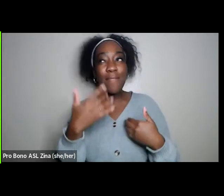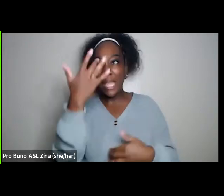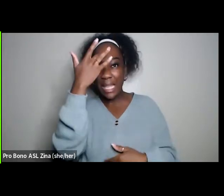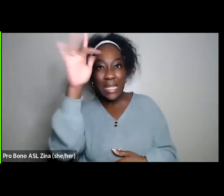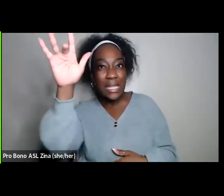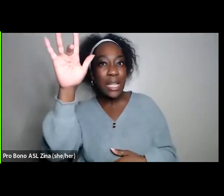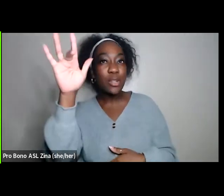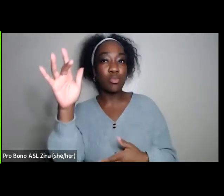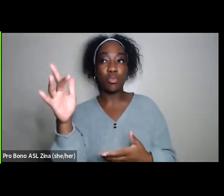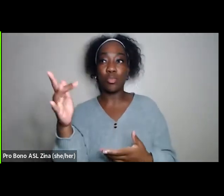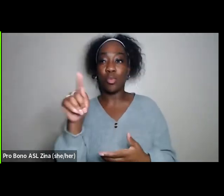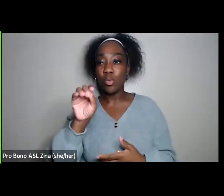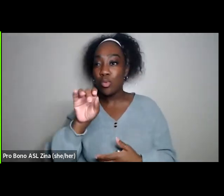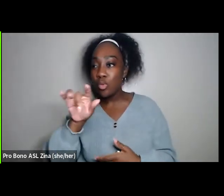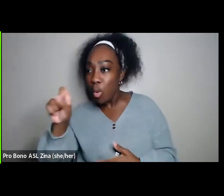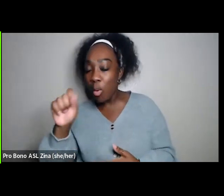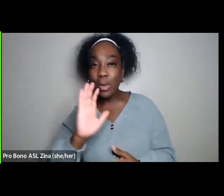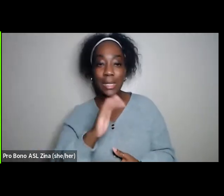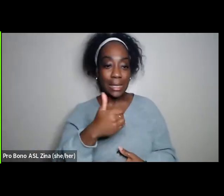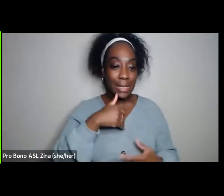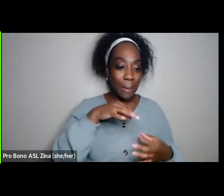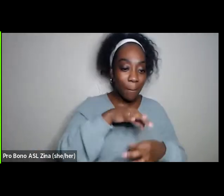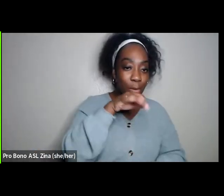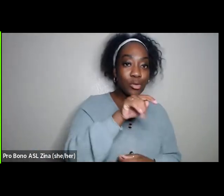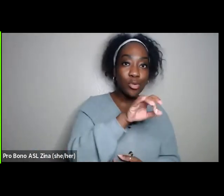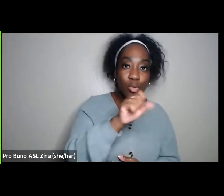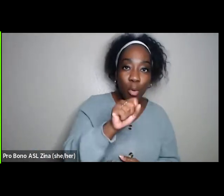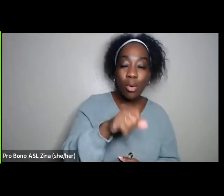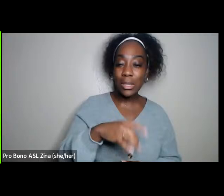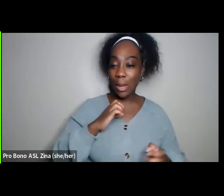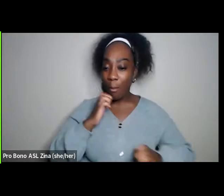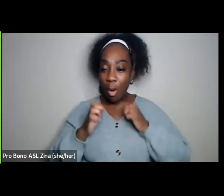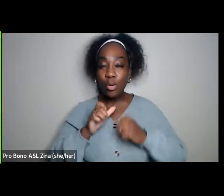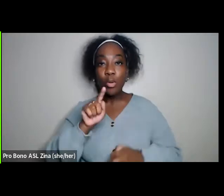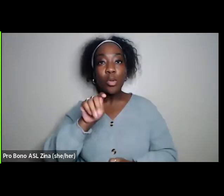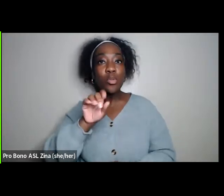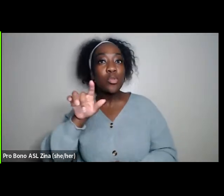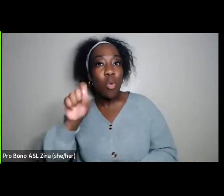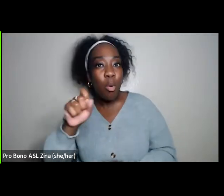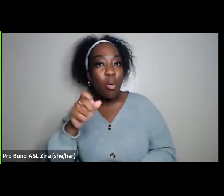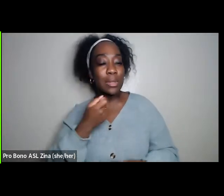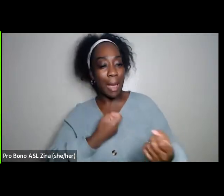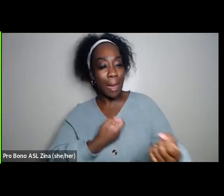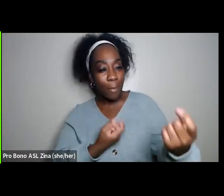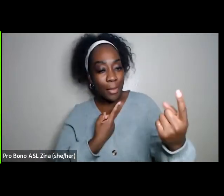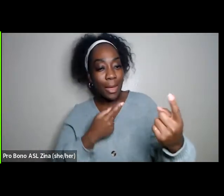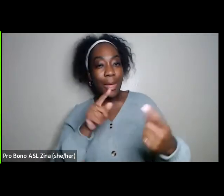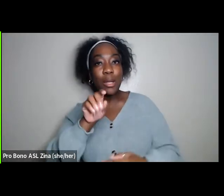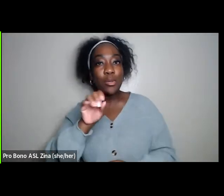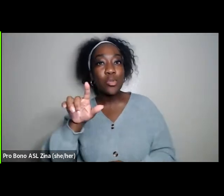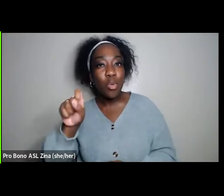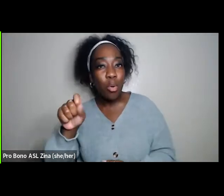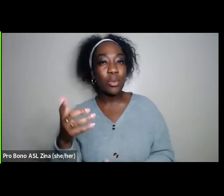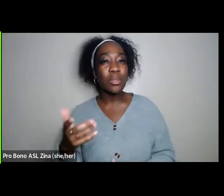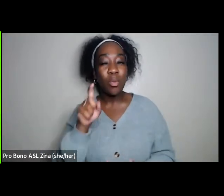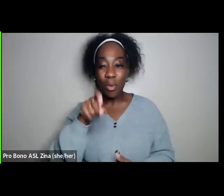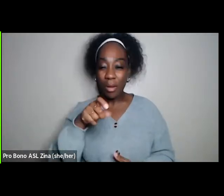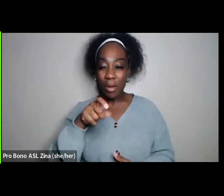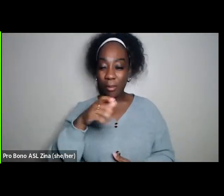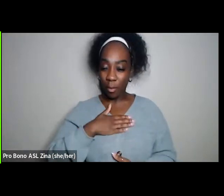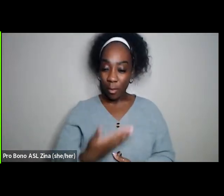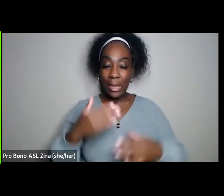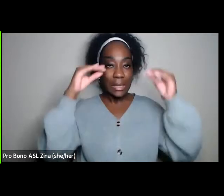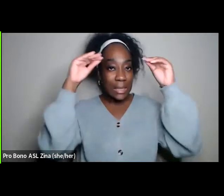with emotional tools, with empathetic tools. We have to be warriors with our willingness to teach,